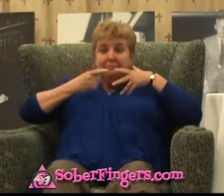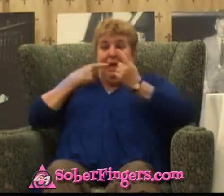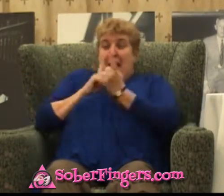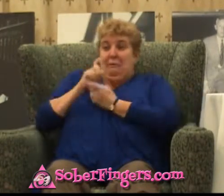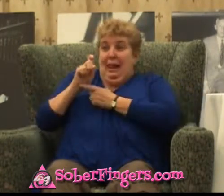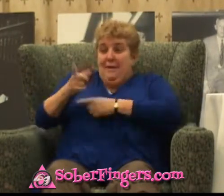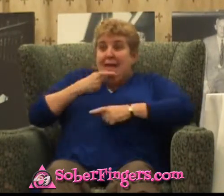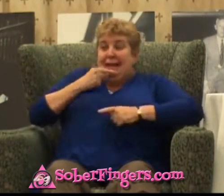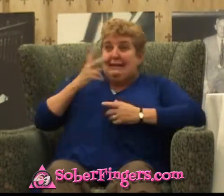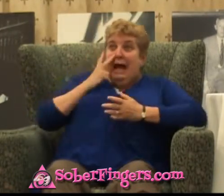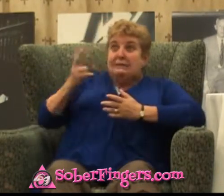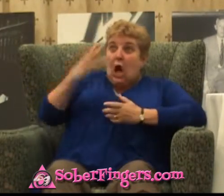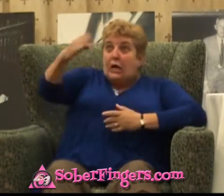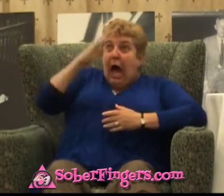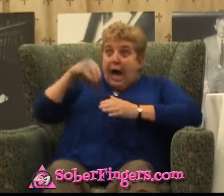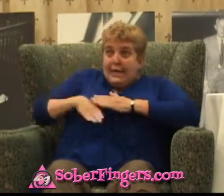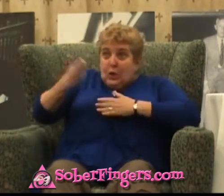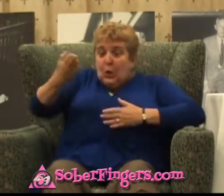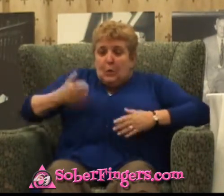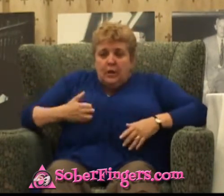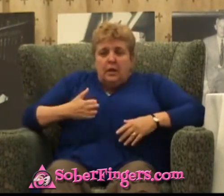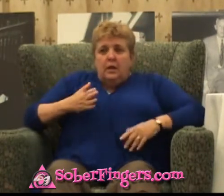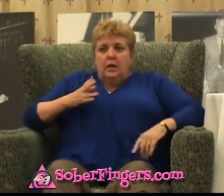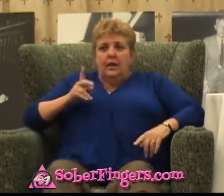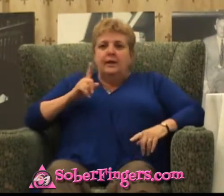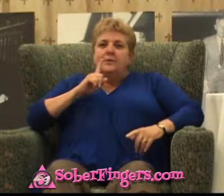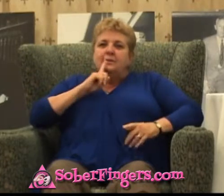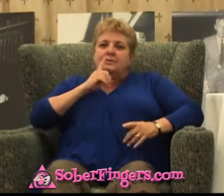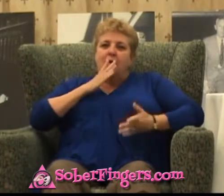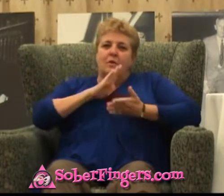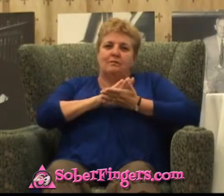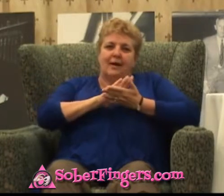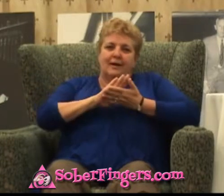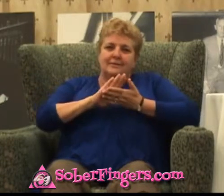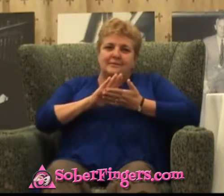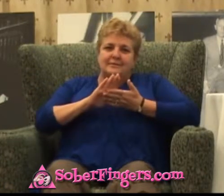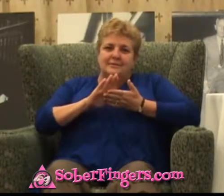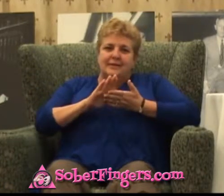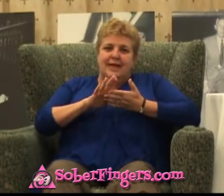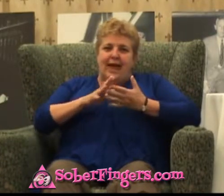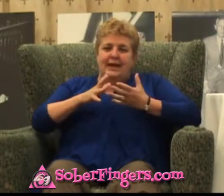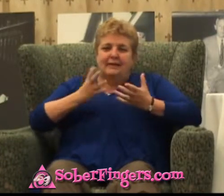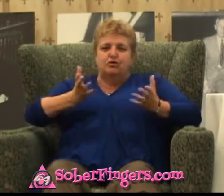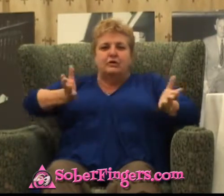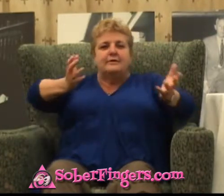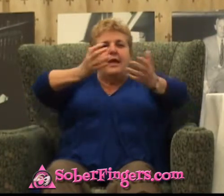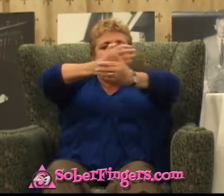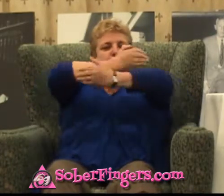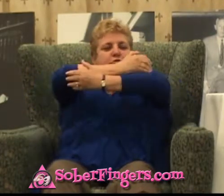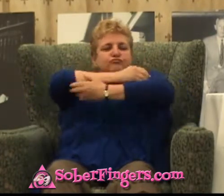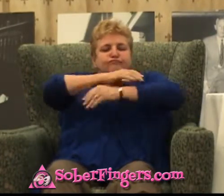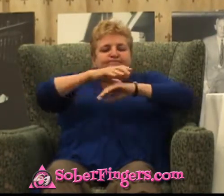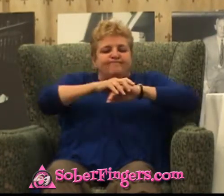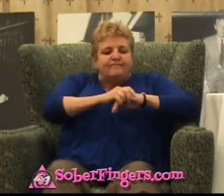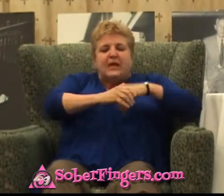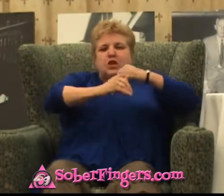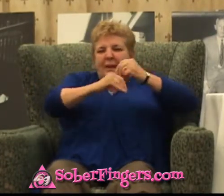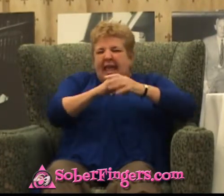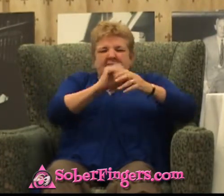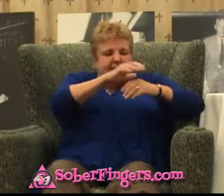in you. You know, and he was so gracious, and he took his big hands and just wrapped them around mine, and he said, Chris, the